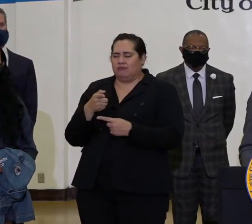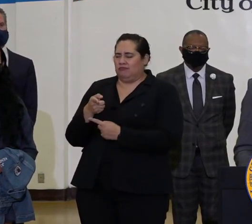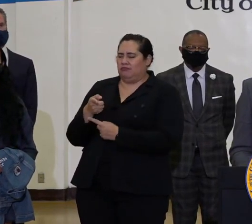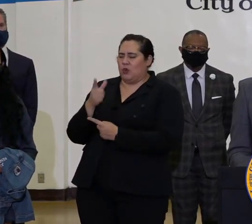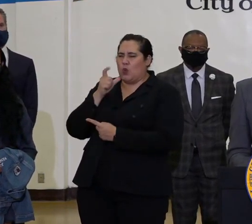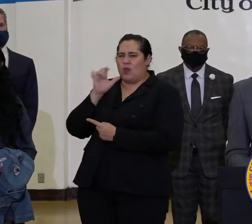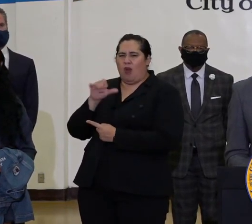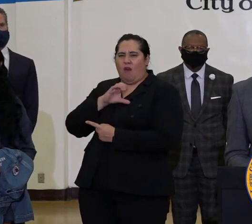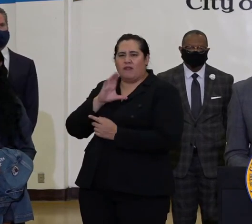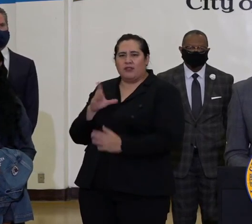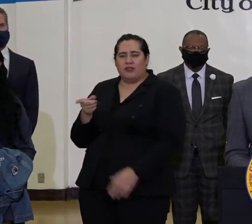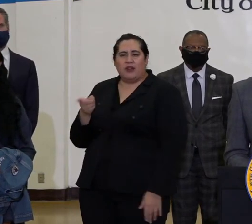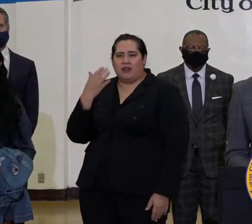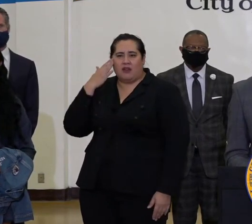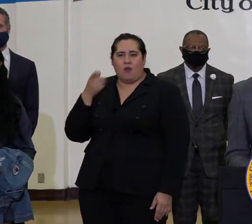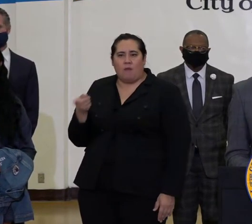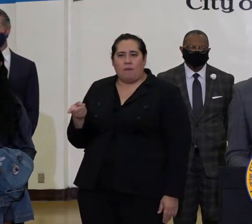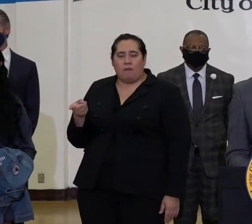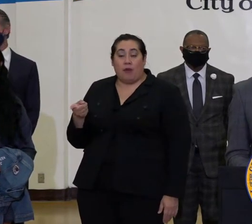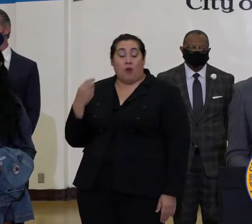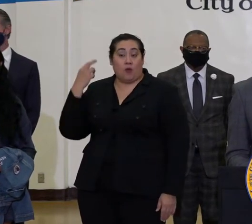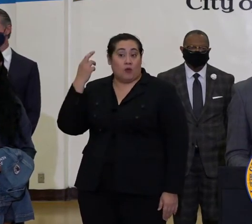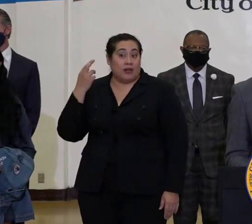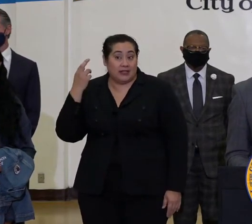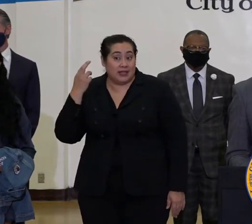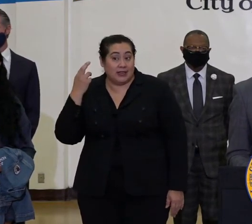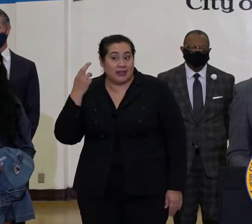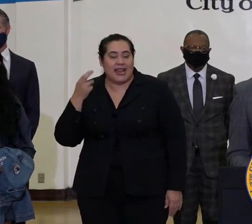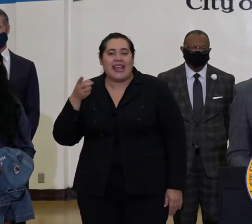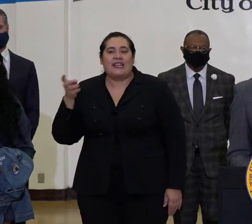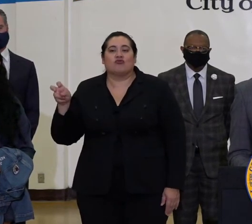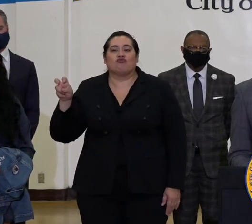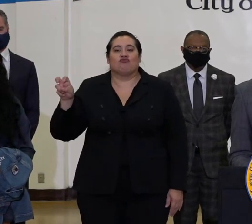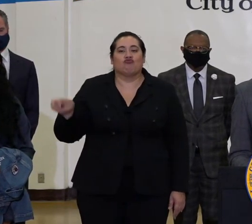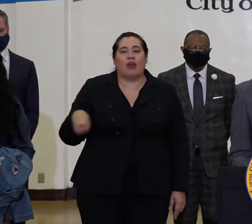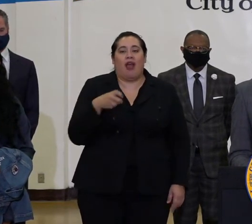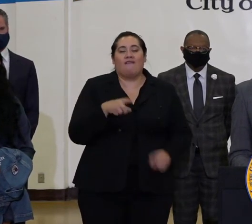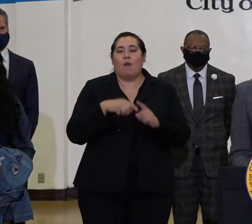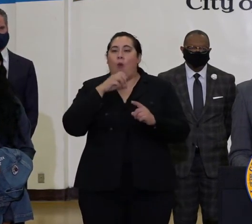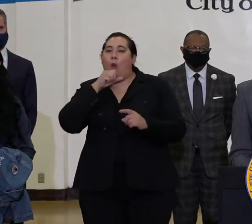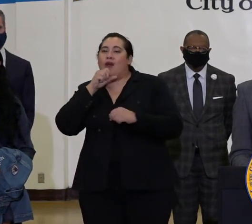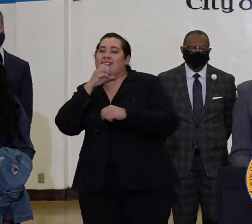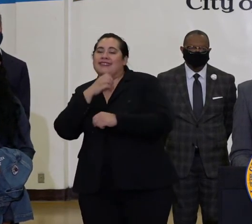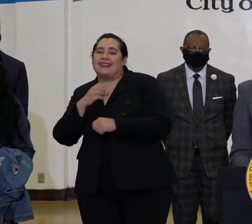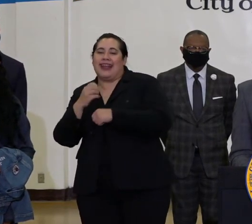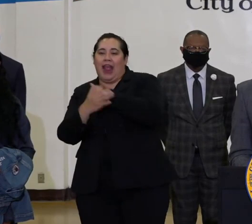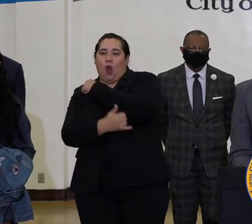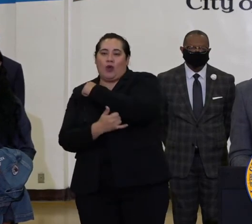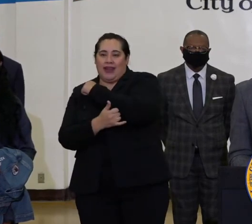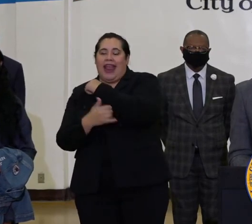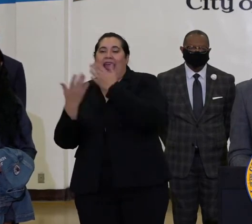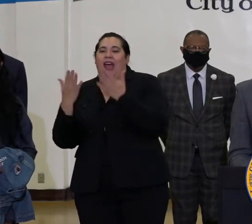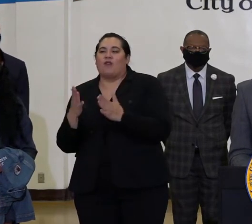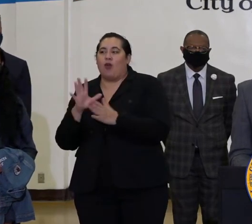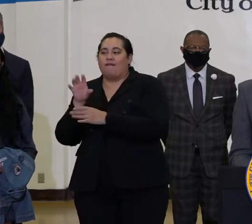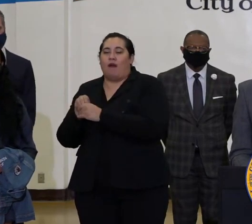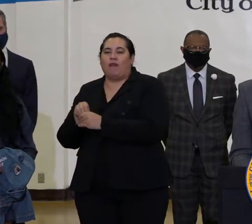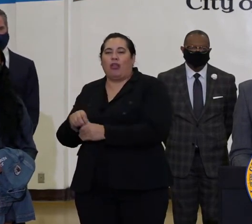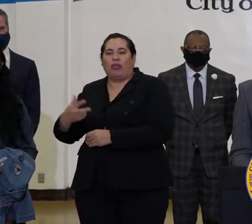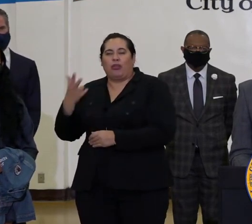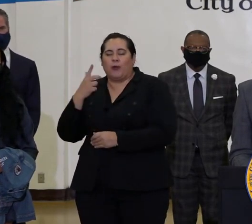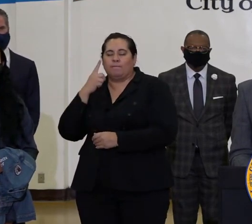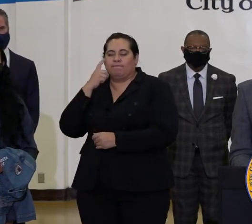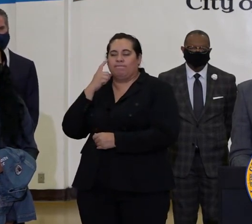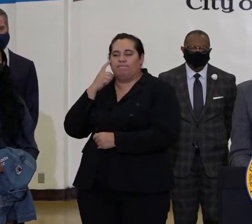this officer was. And the reason why is because he transferred from Orange County after being involved in 3